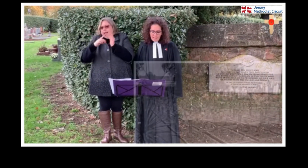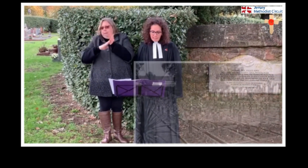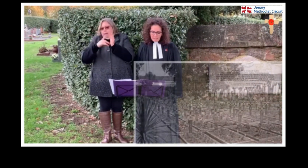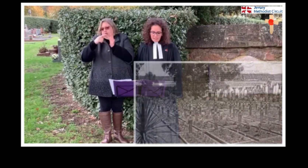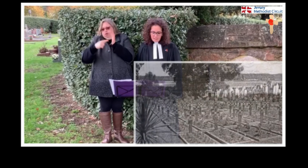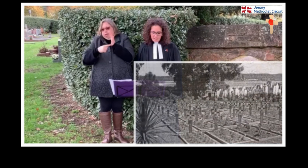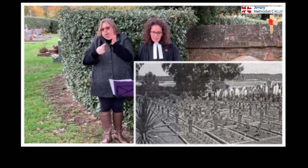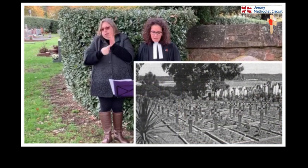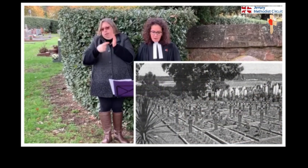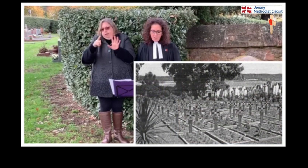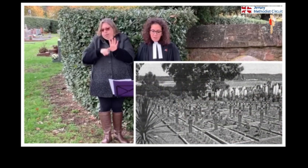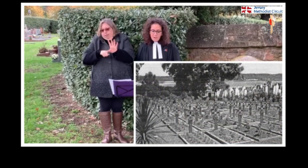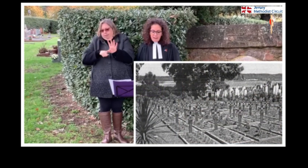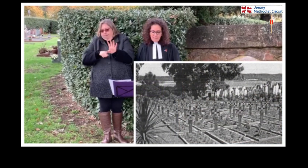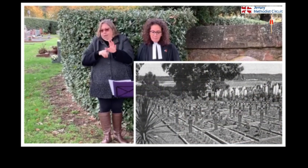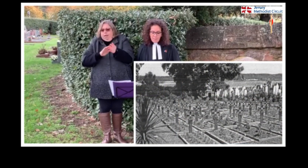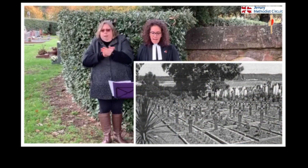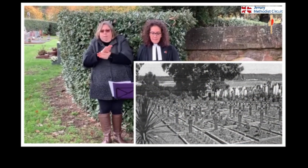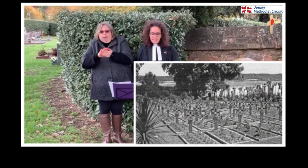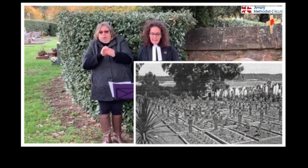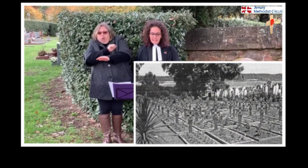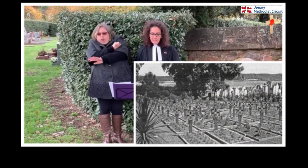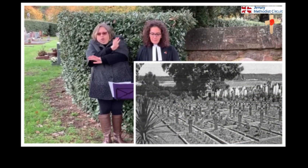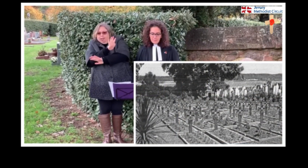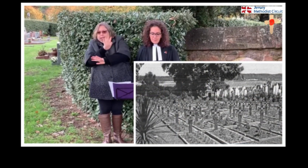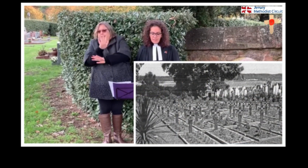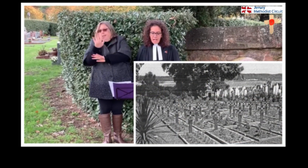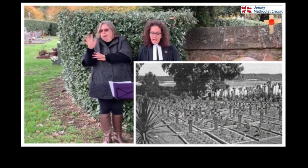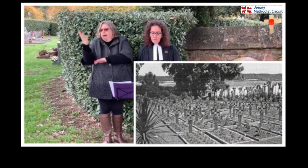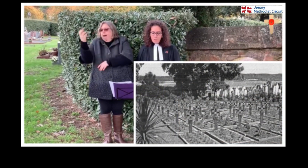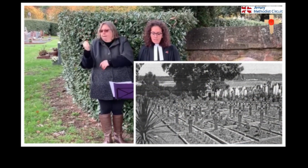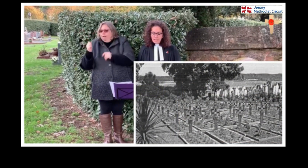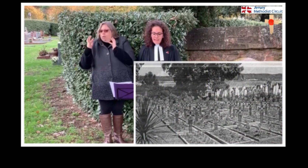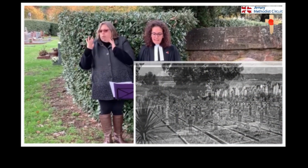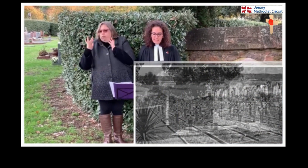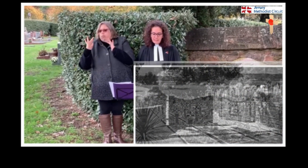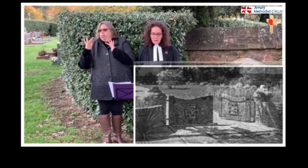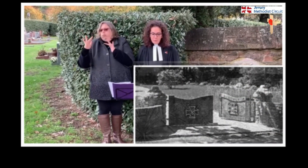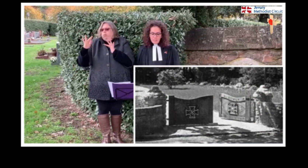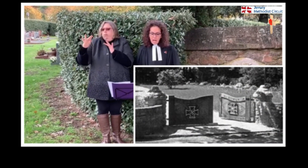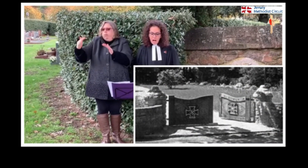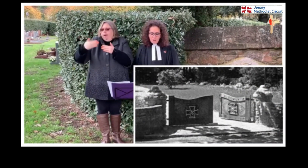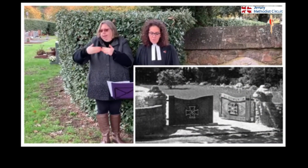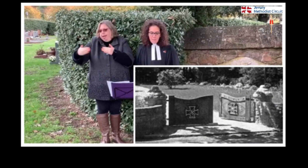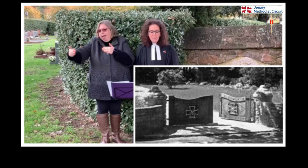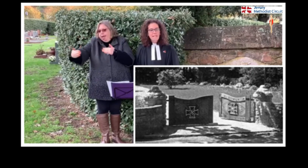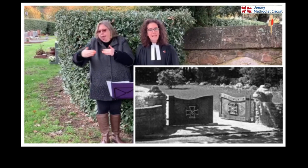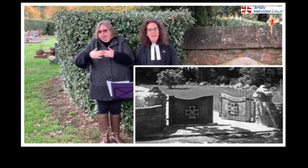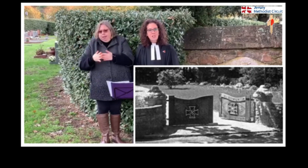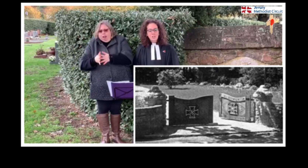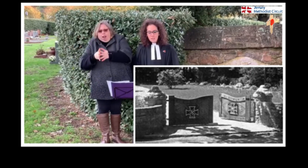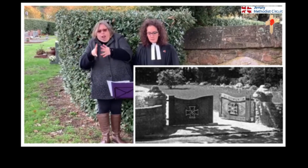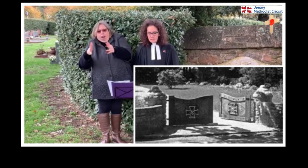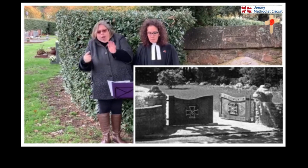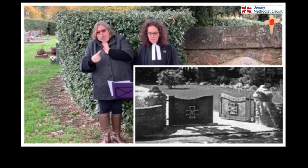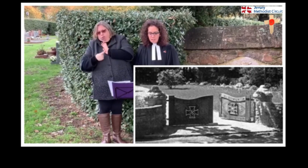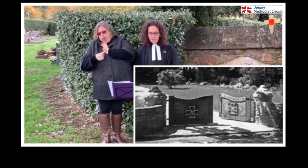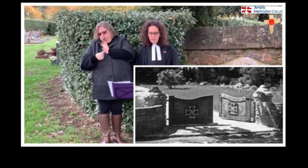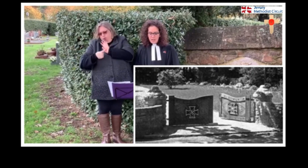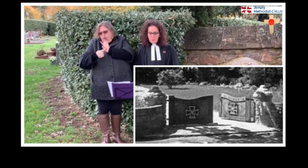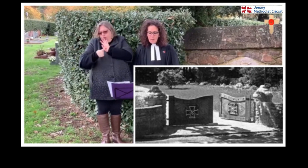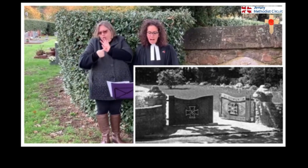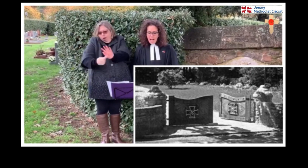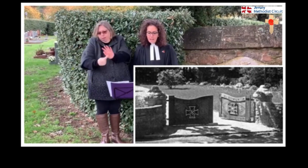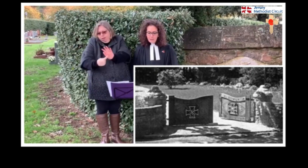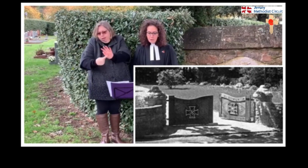Trees were planted, rough granite paths laid, and wooden gates with large representations of the